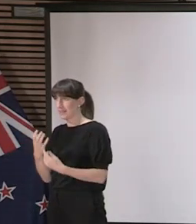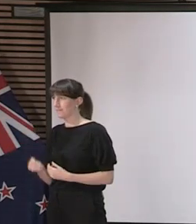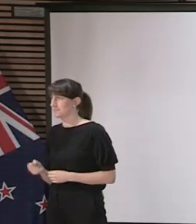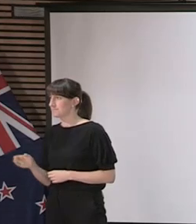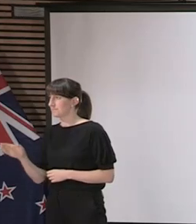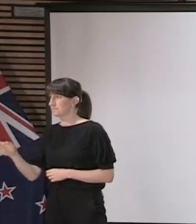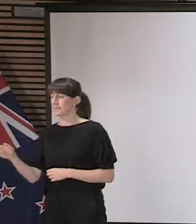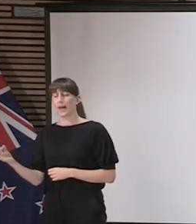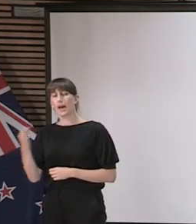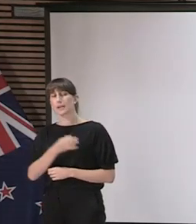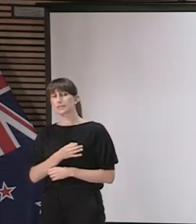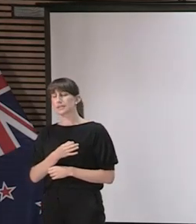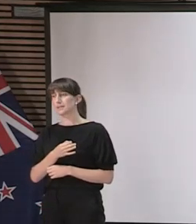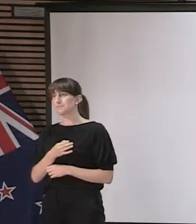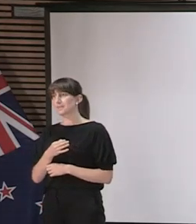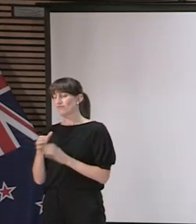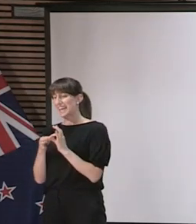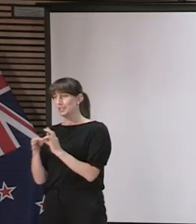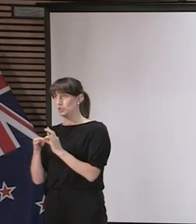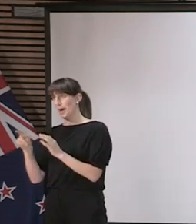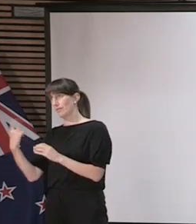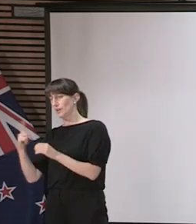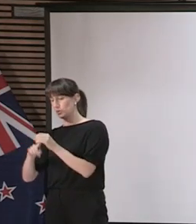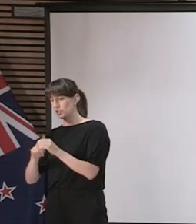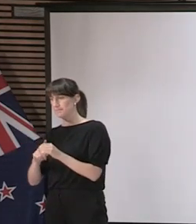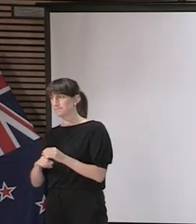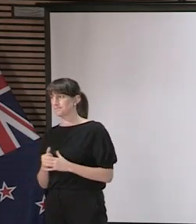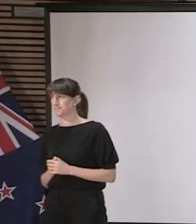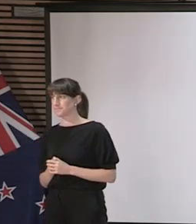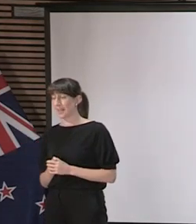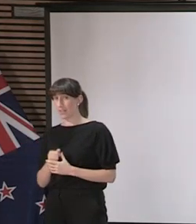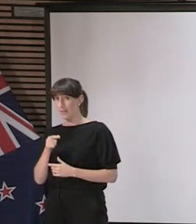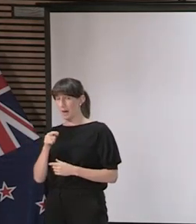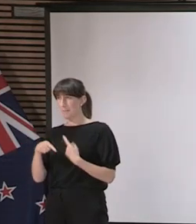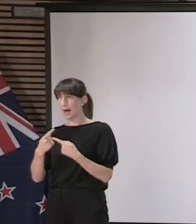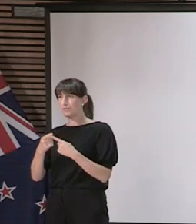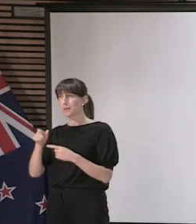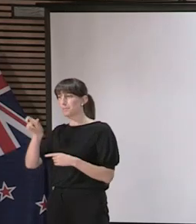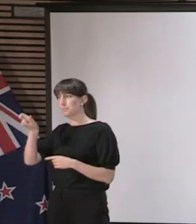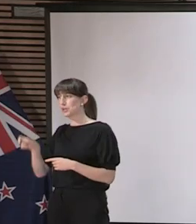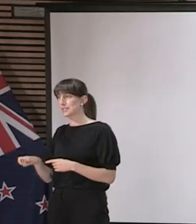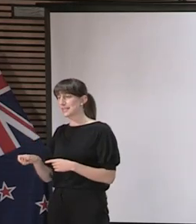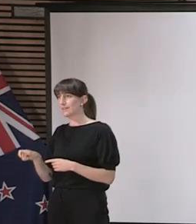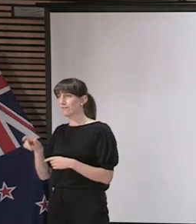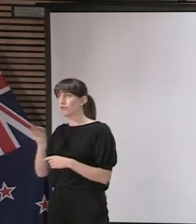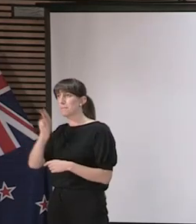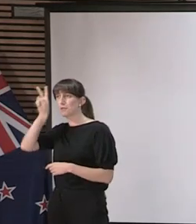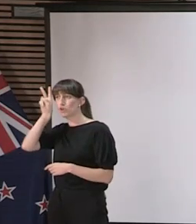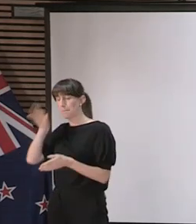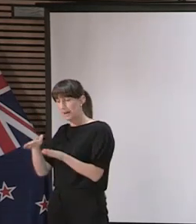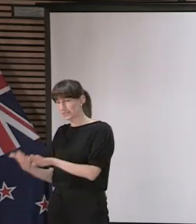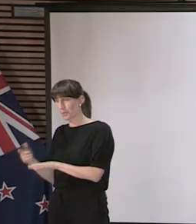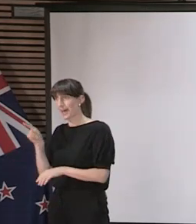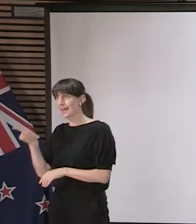Just back to Joe's question, are you able to say whether that man was meant to be on one of the Mercy flights? Had he been